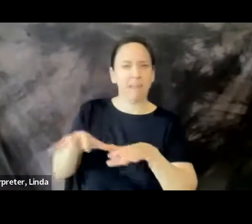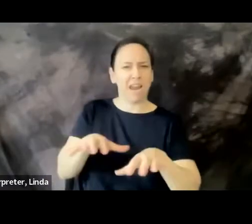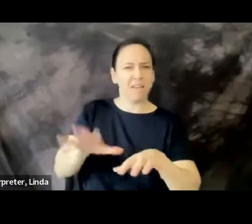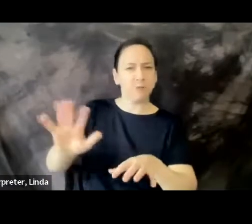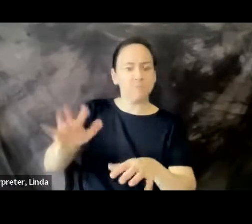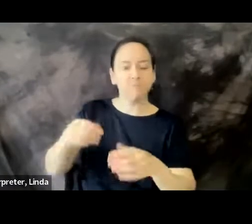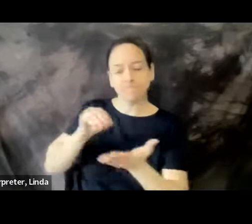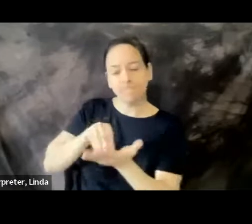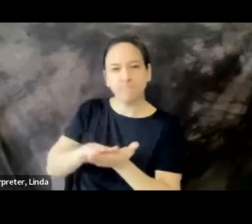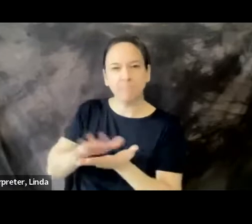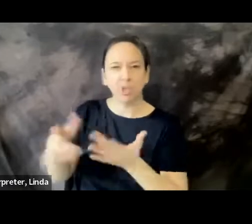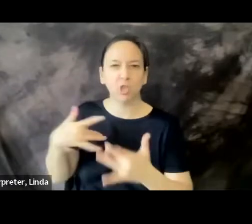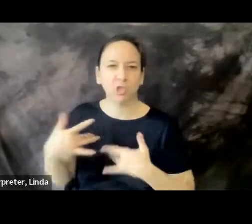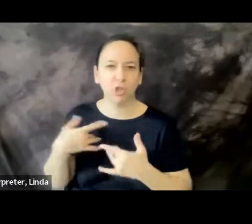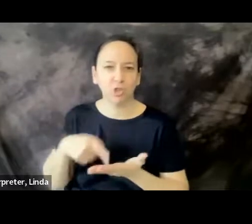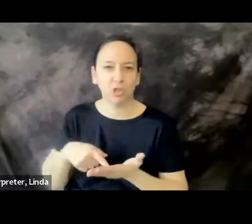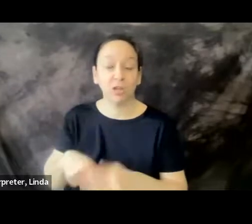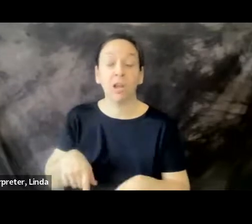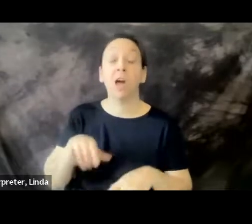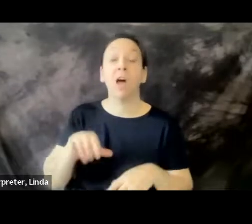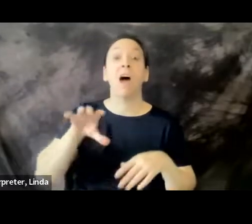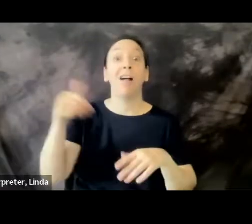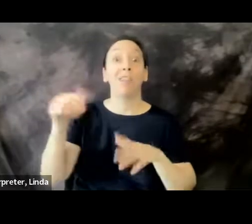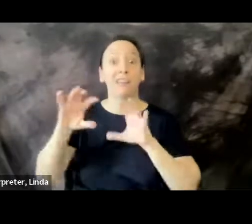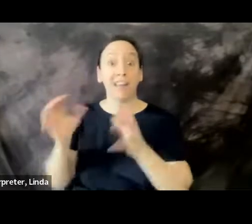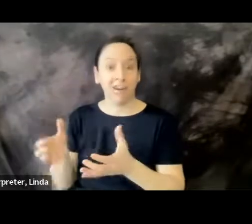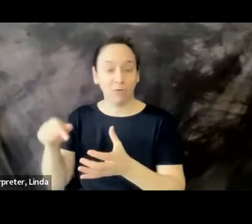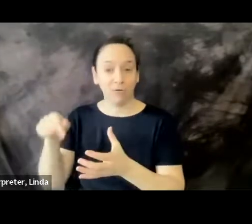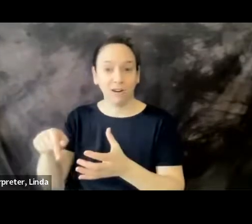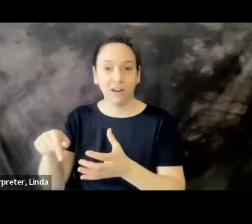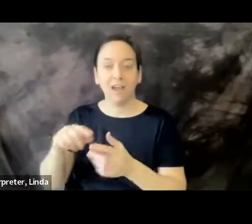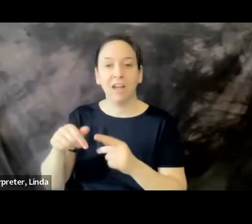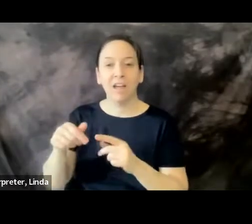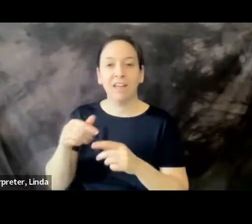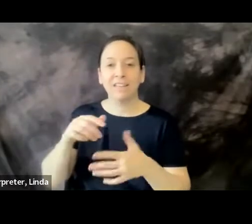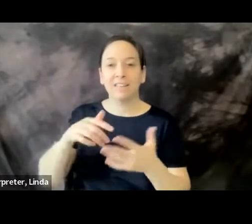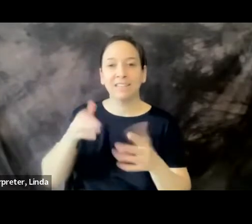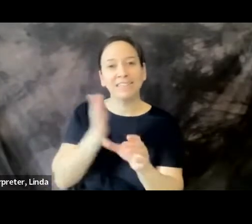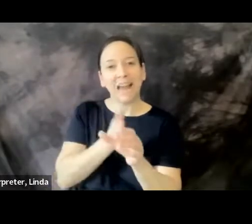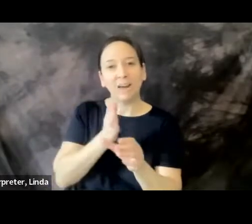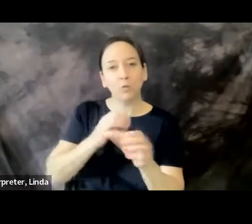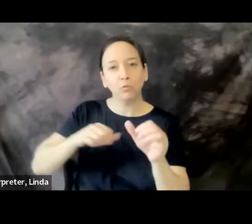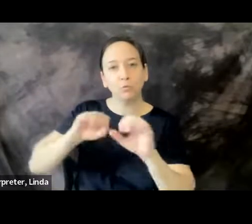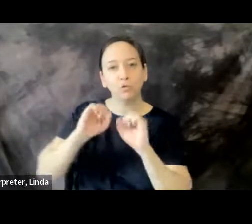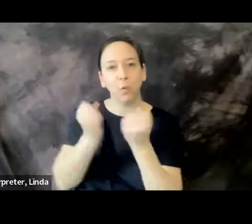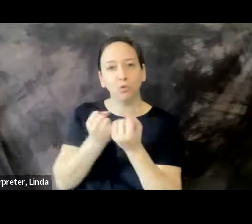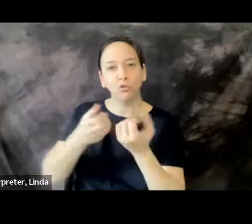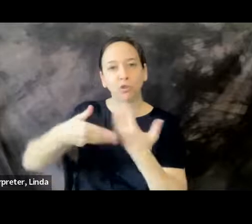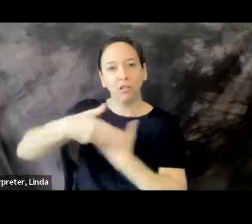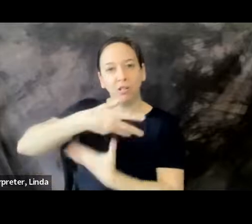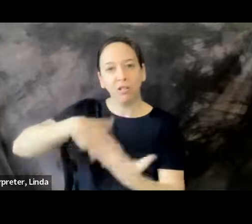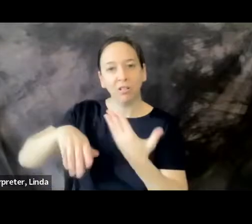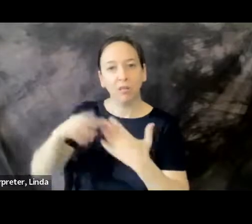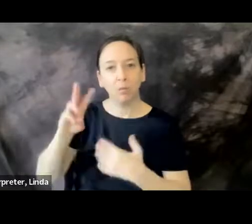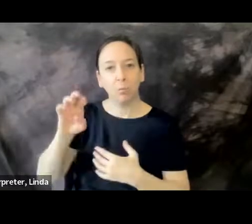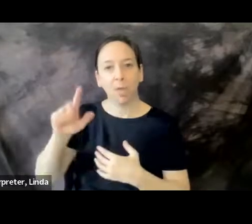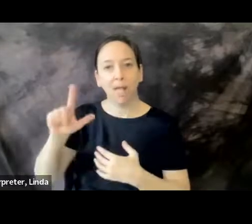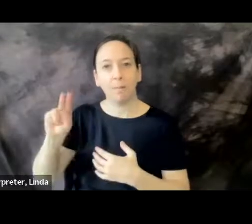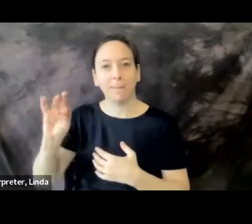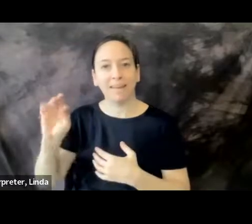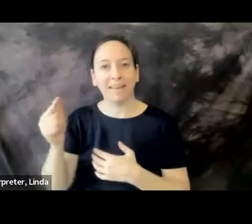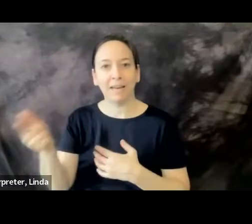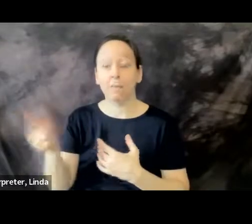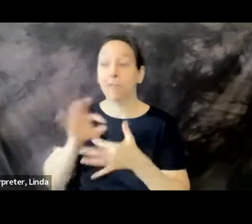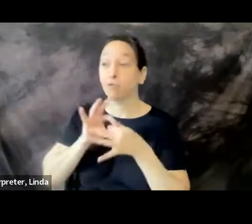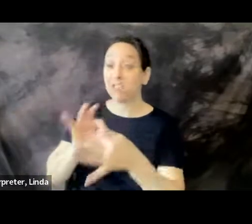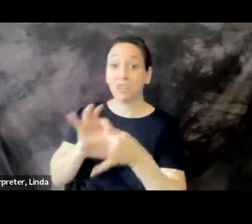another category of data that is collected on the psychosocial well-being. So questions related to your relationship with